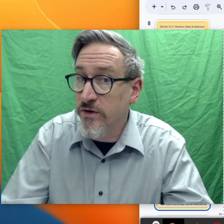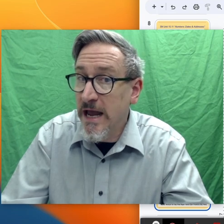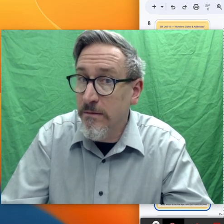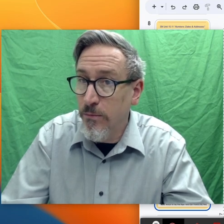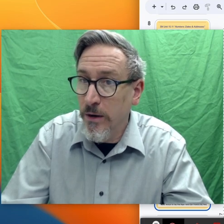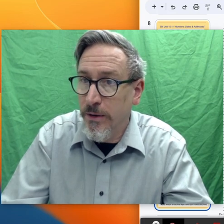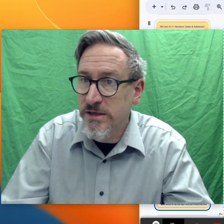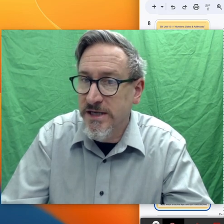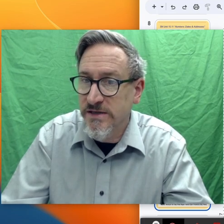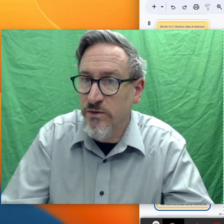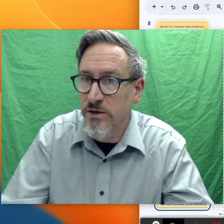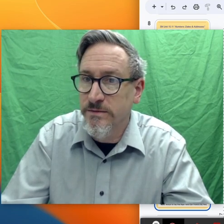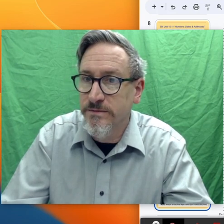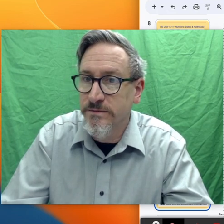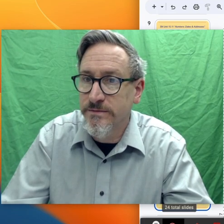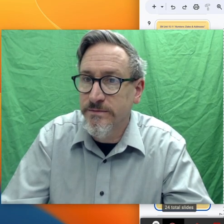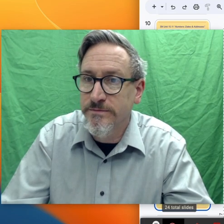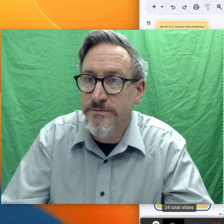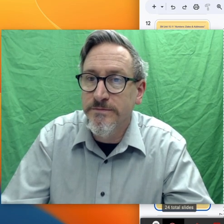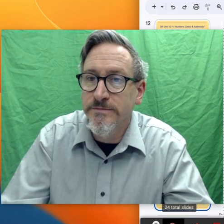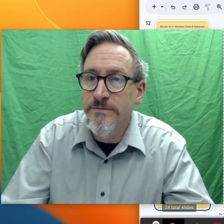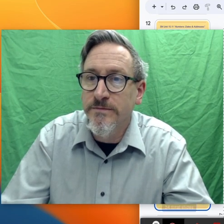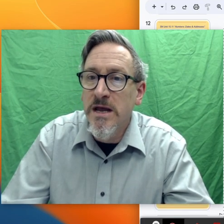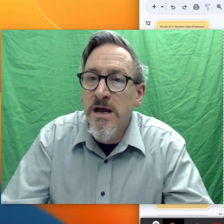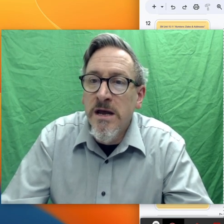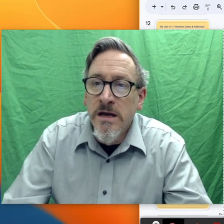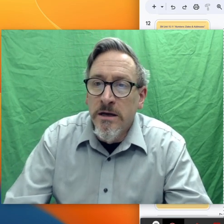Don't forget what BART stands for.